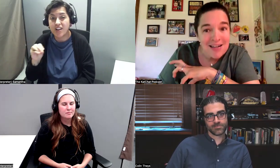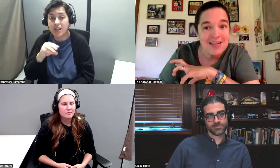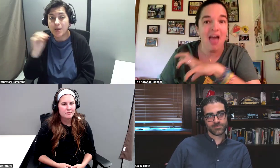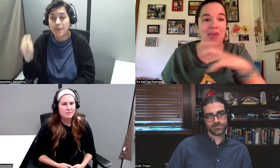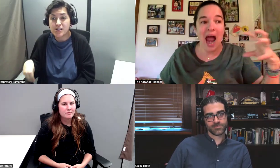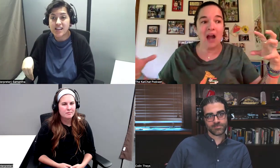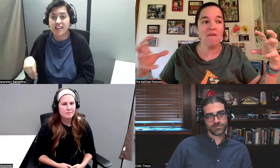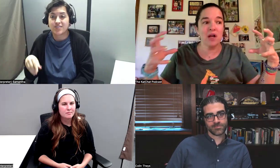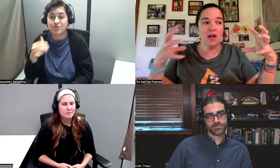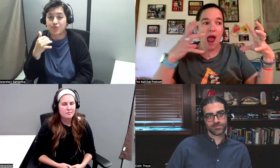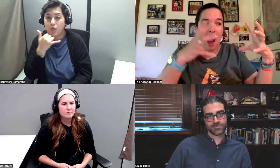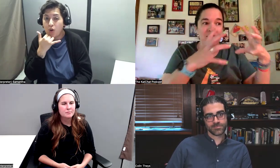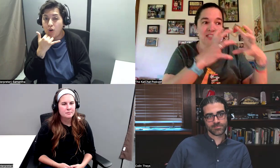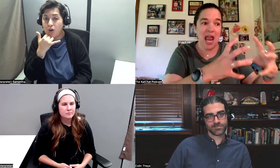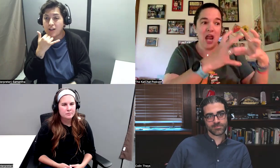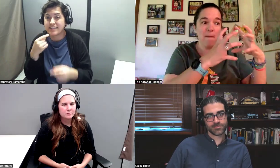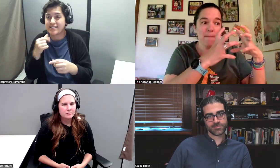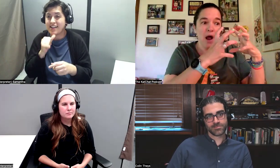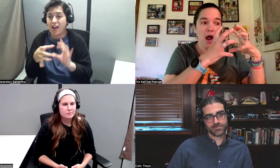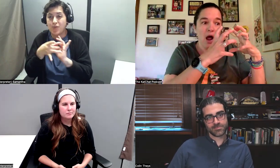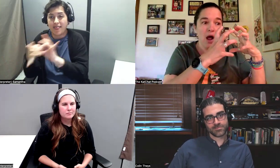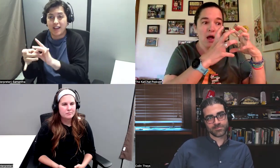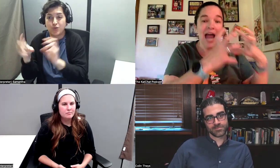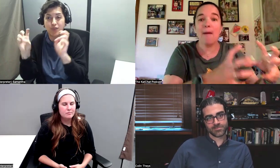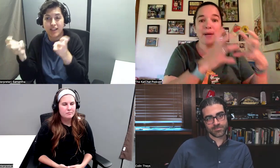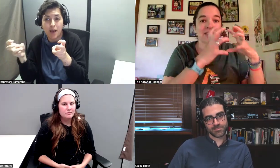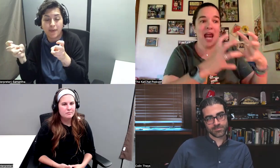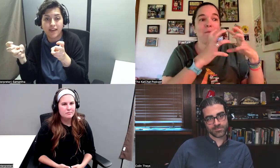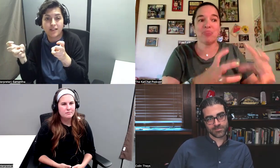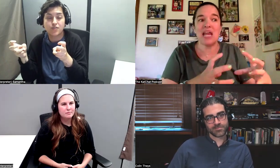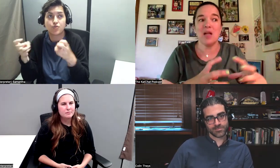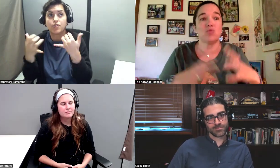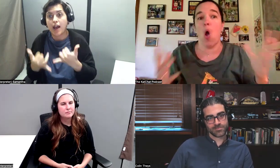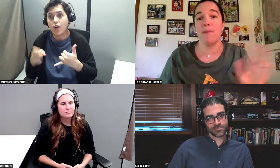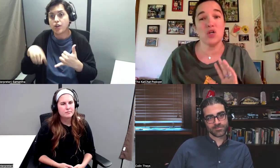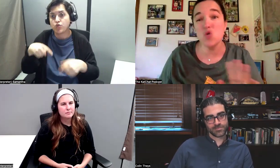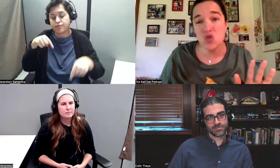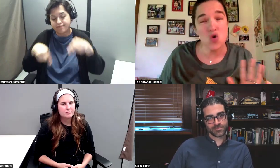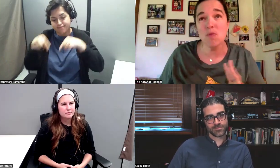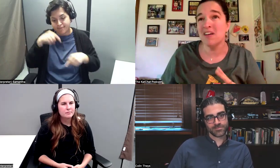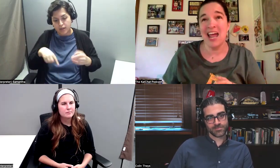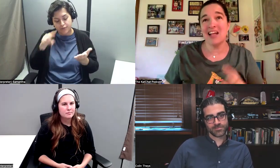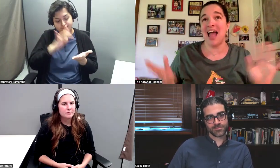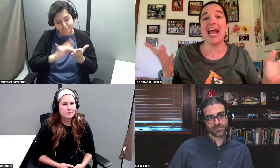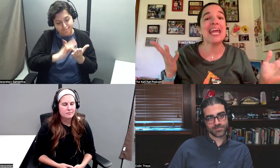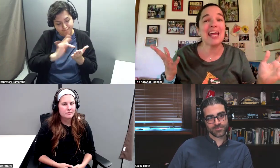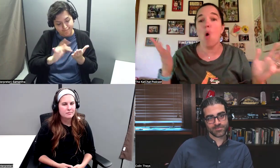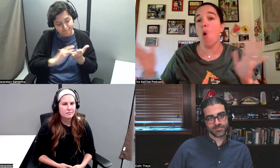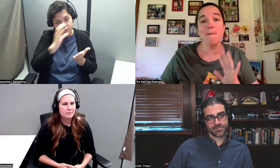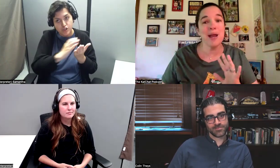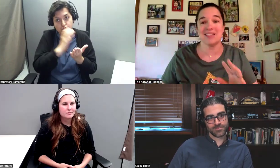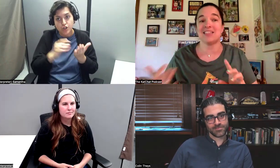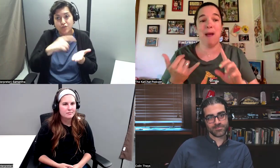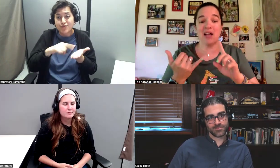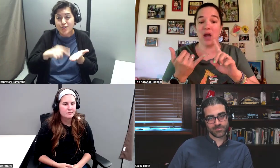something else that kind of has the same topic, same theme. So, I mean, YouTube is like a hit